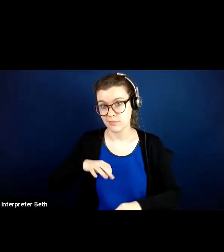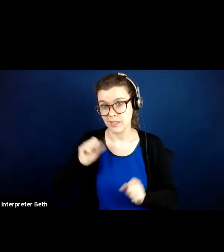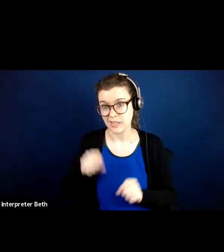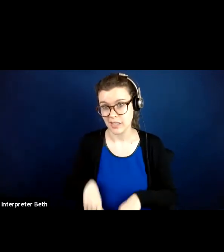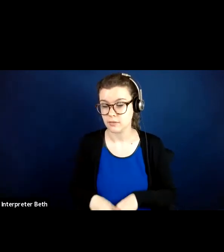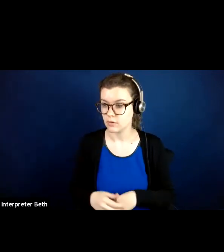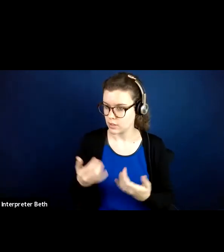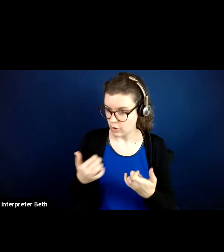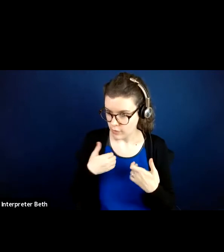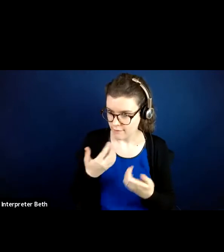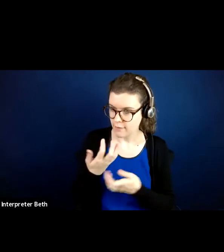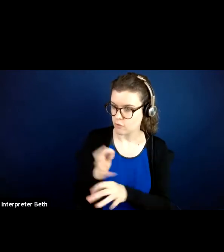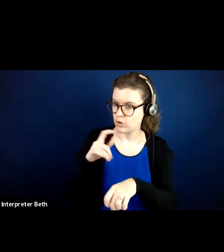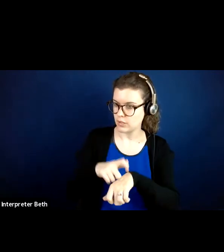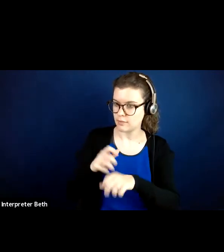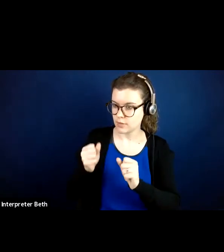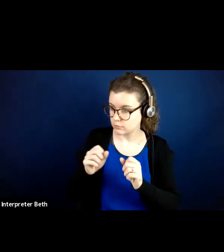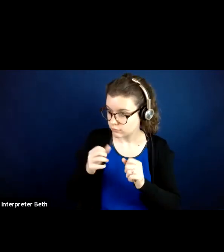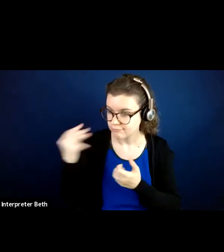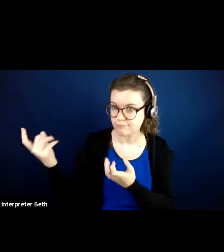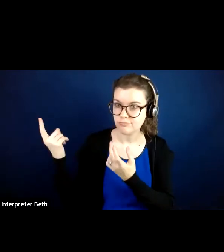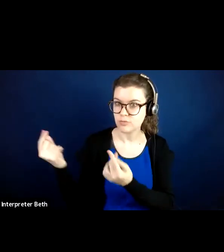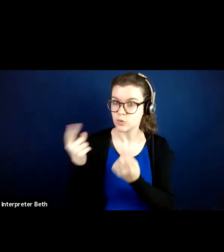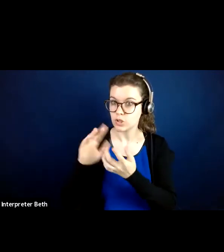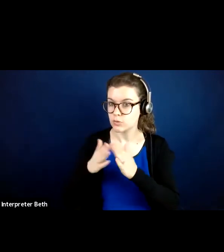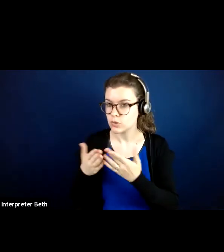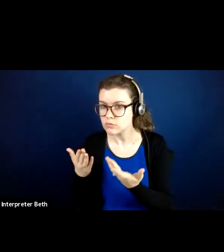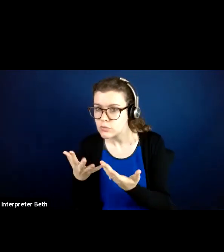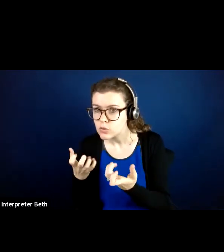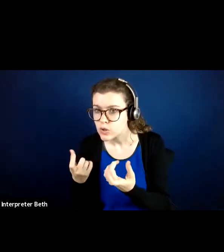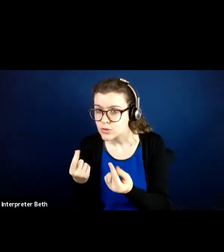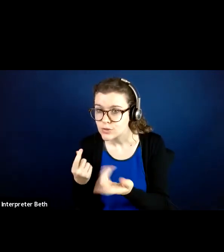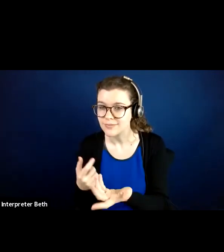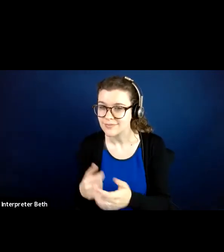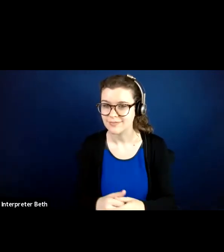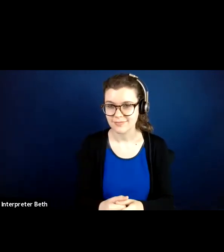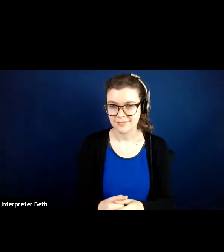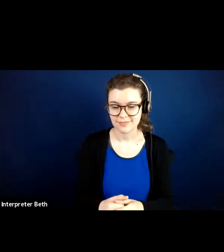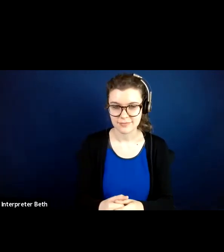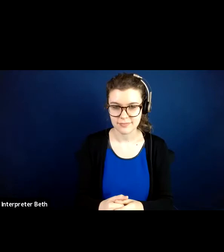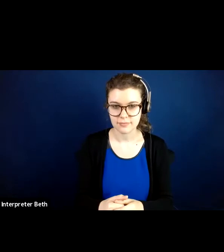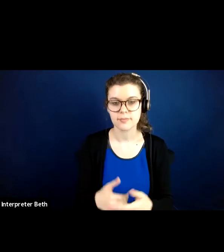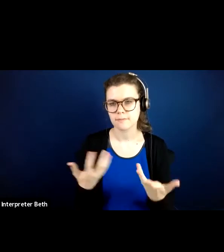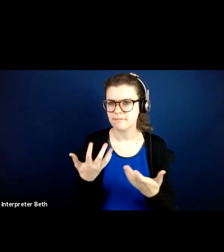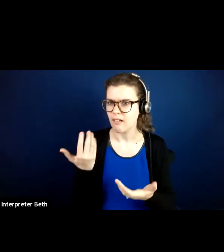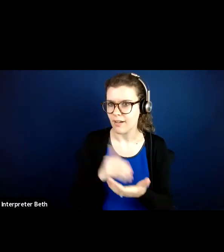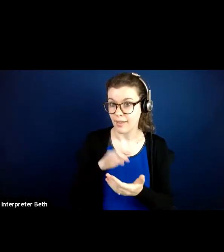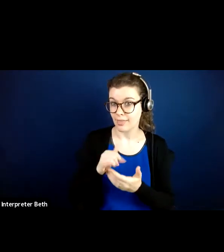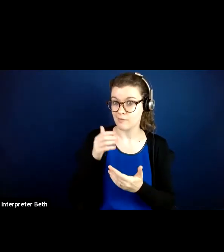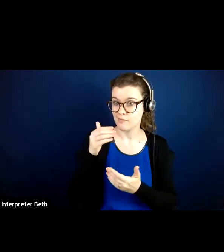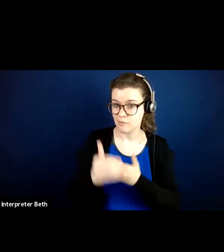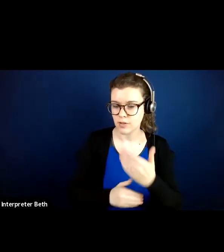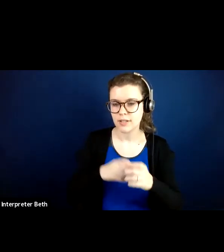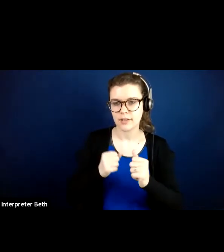free time to use in the community, how would you like to spend that? And again, that process takes up to